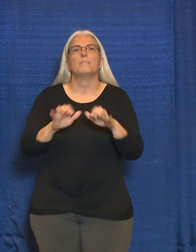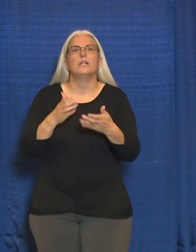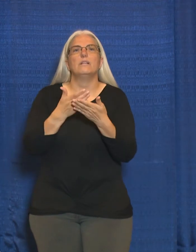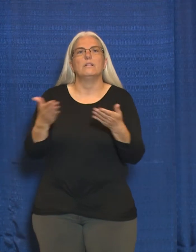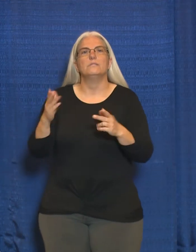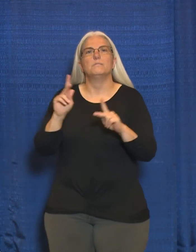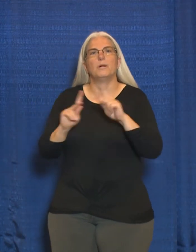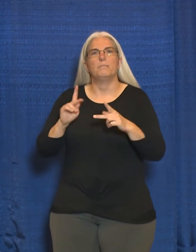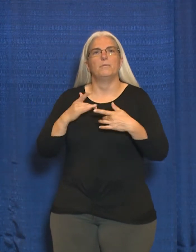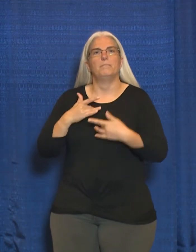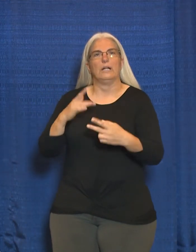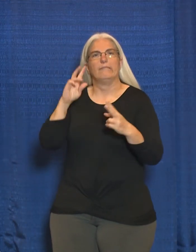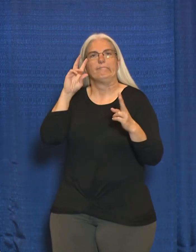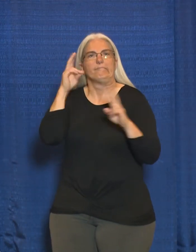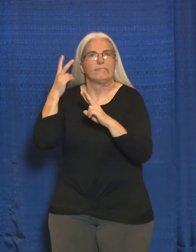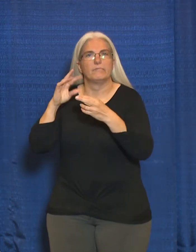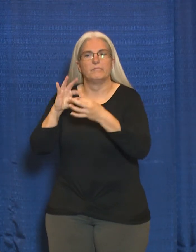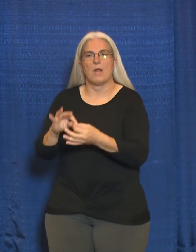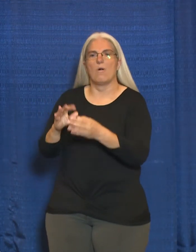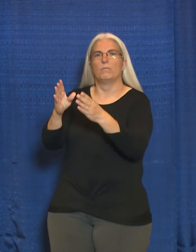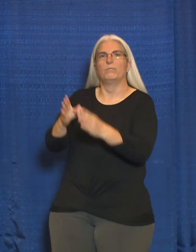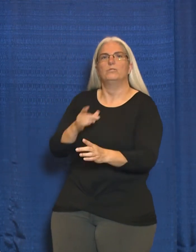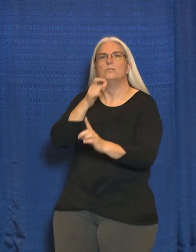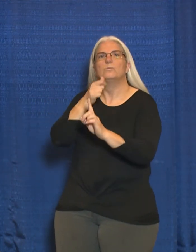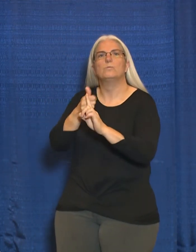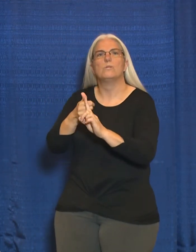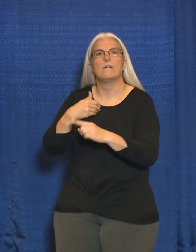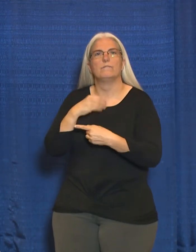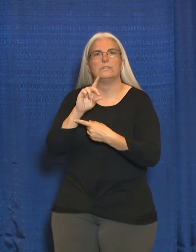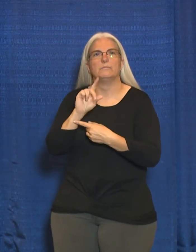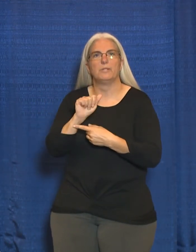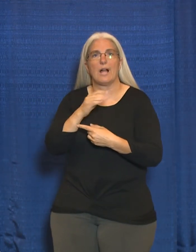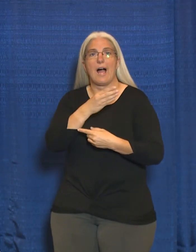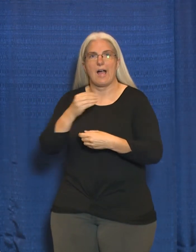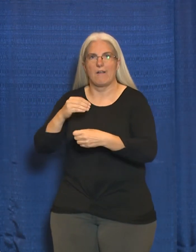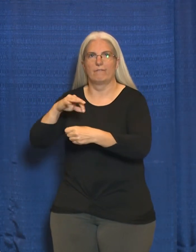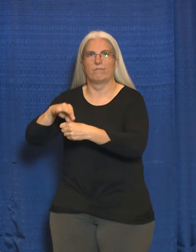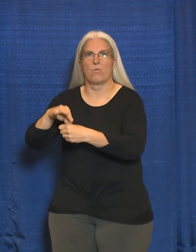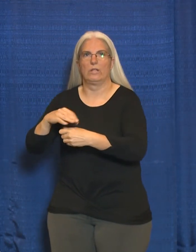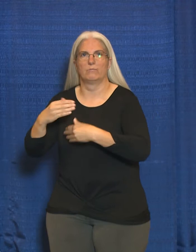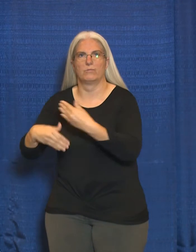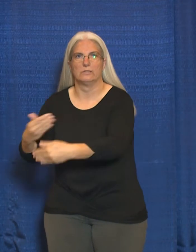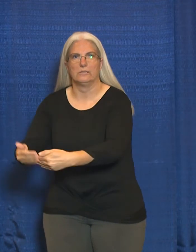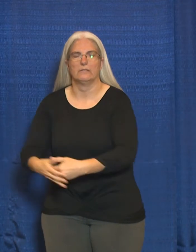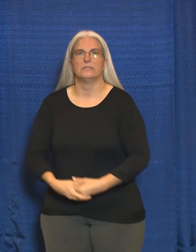Common misconceptions about disabilities and voting.